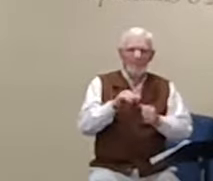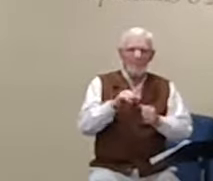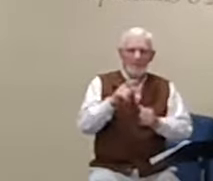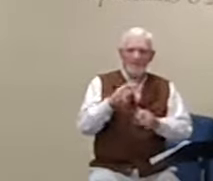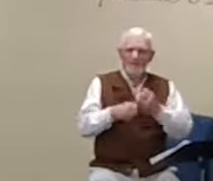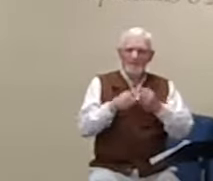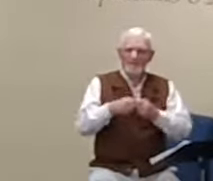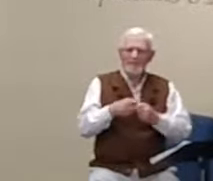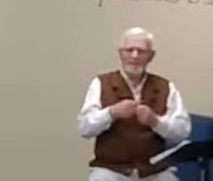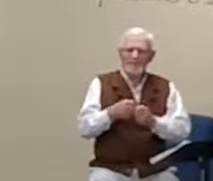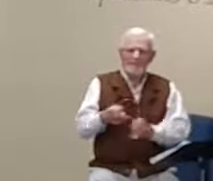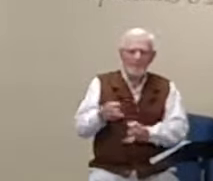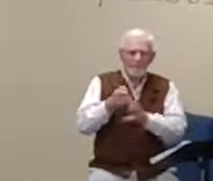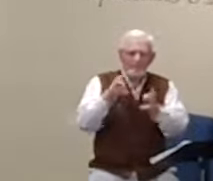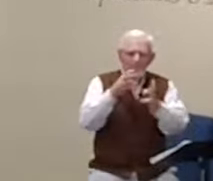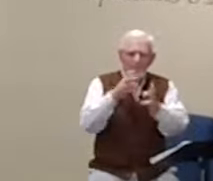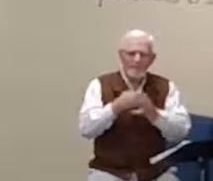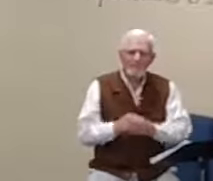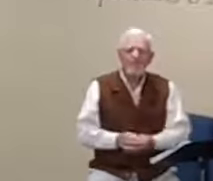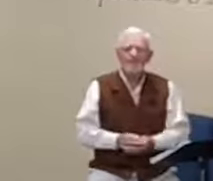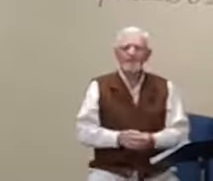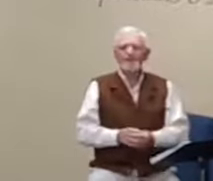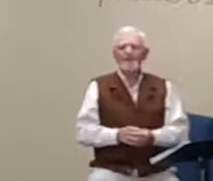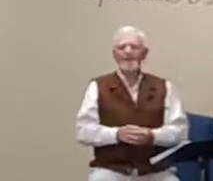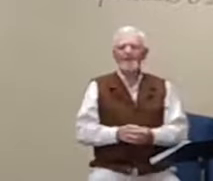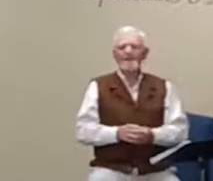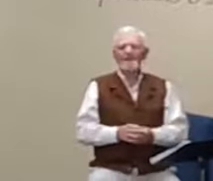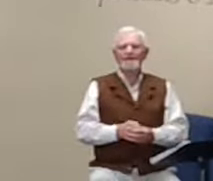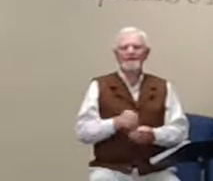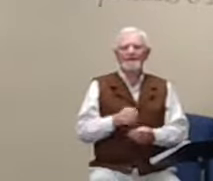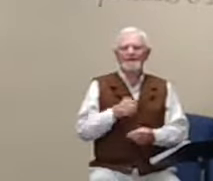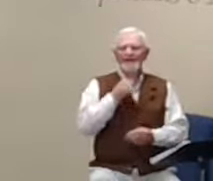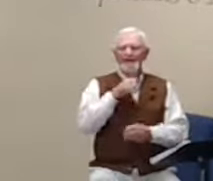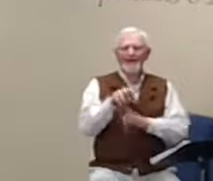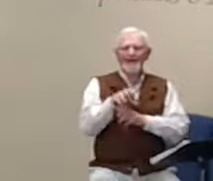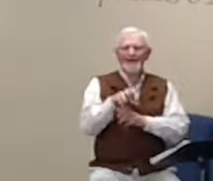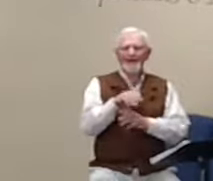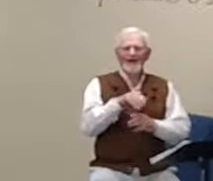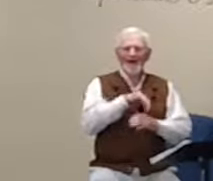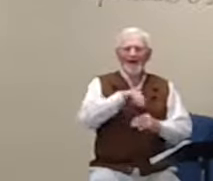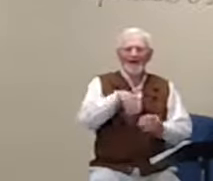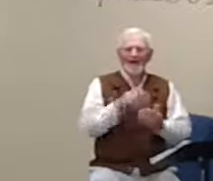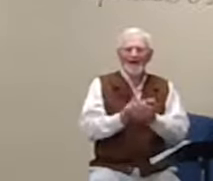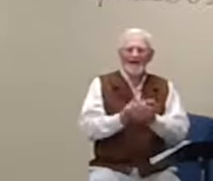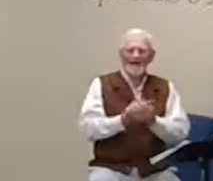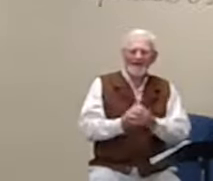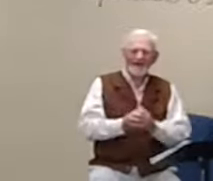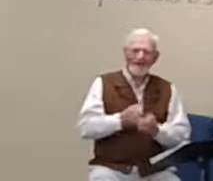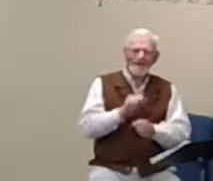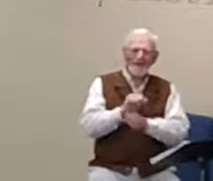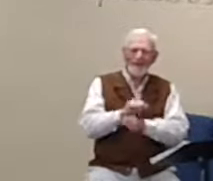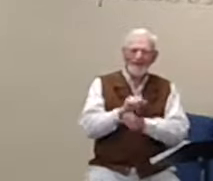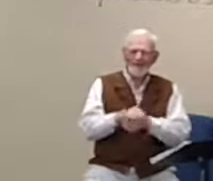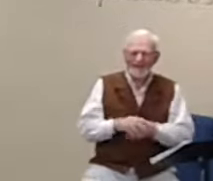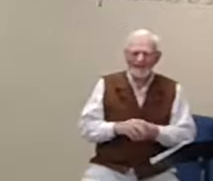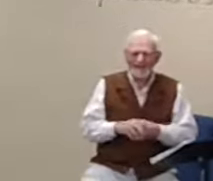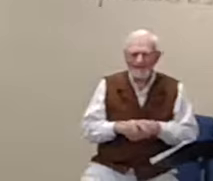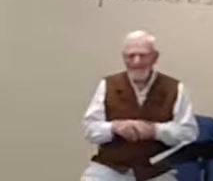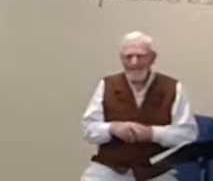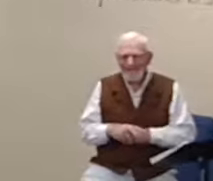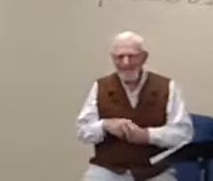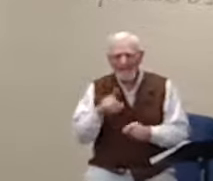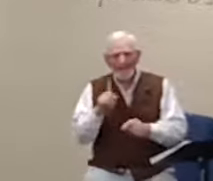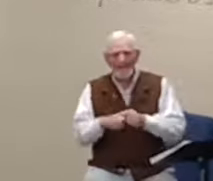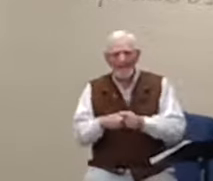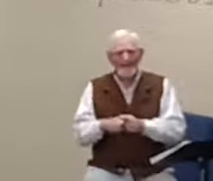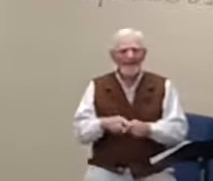rough road to hoe. I don't even like hoeing at all, but it's worse if you can't